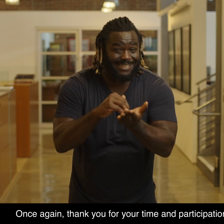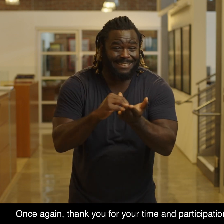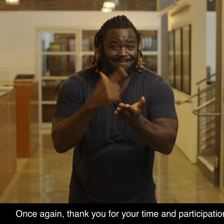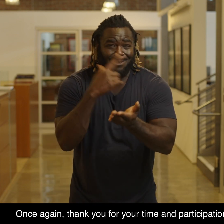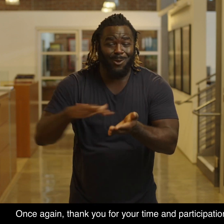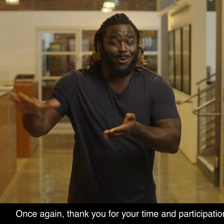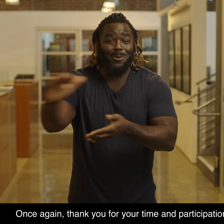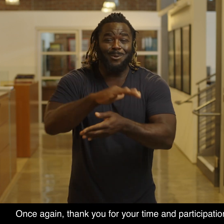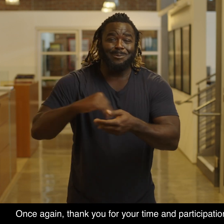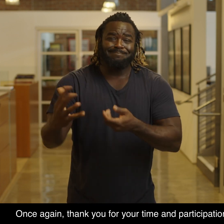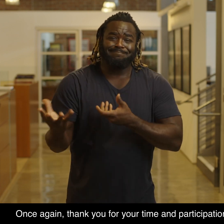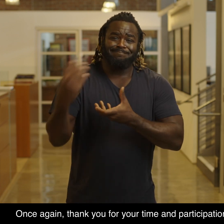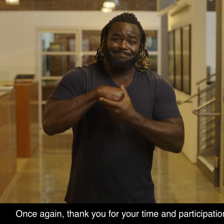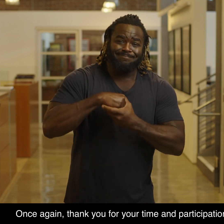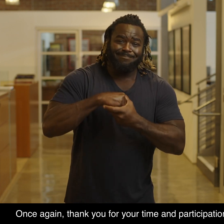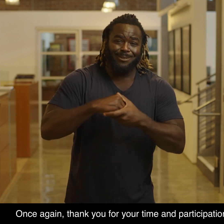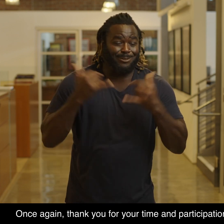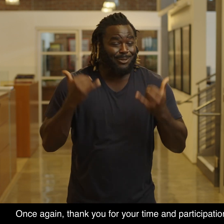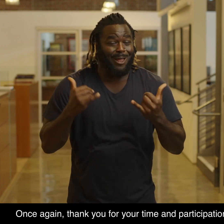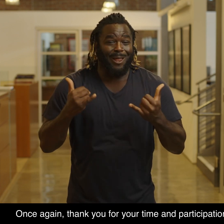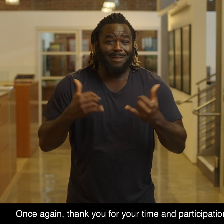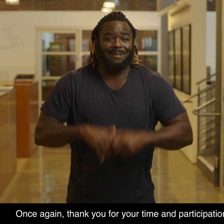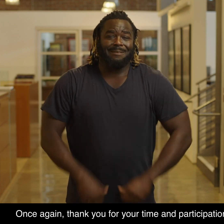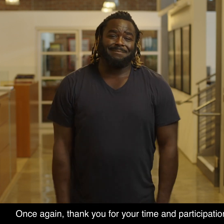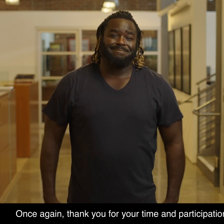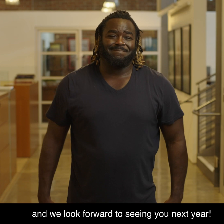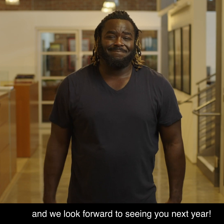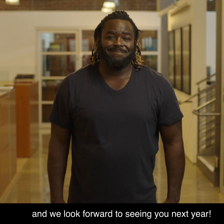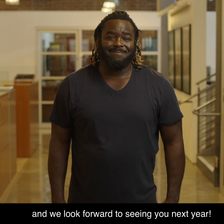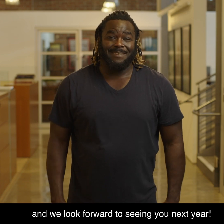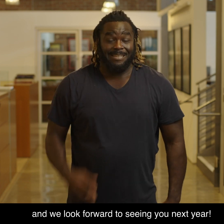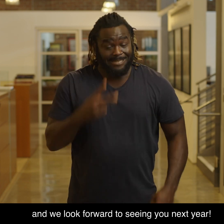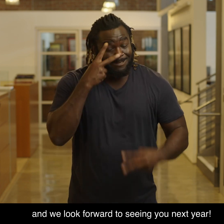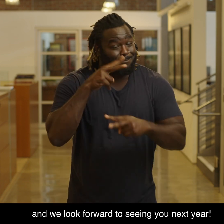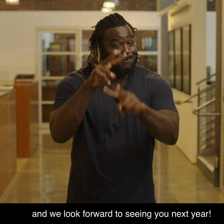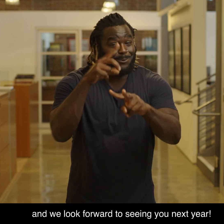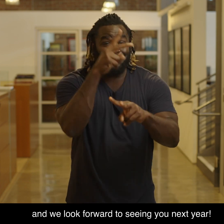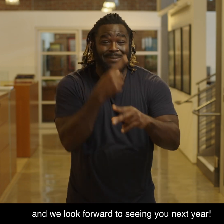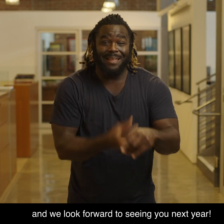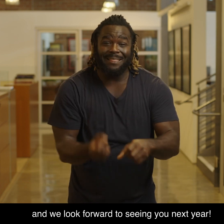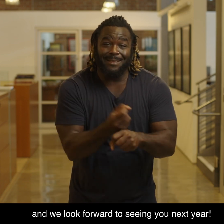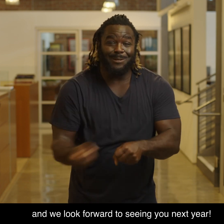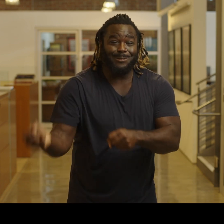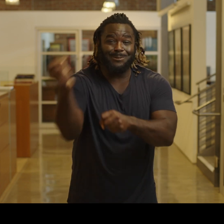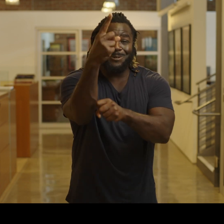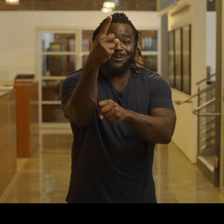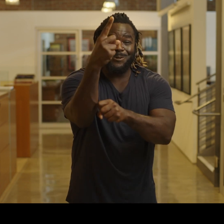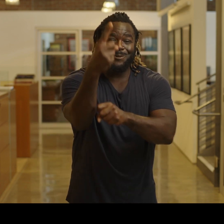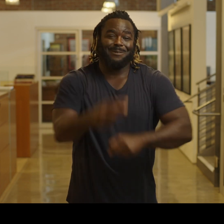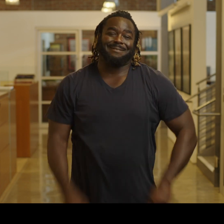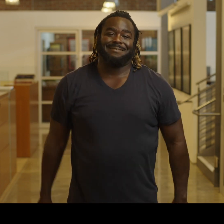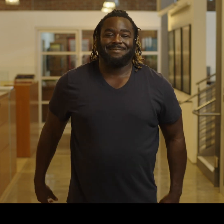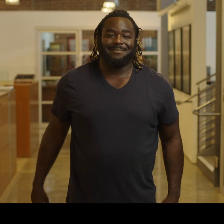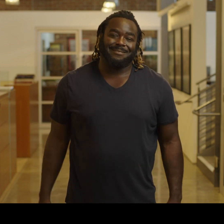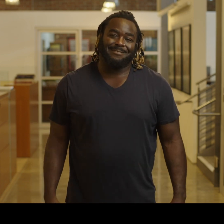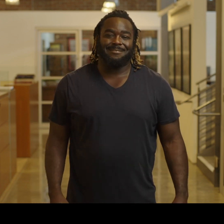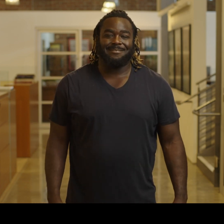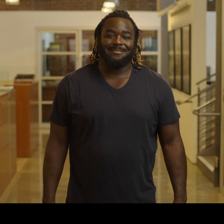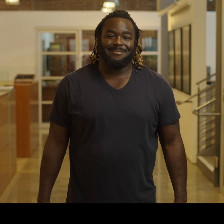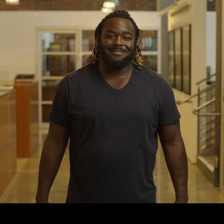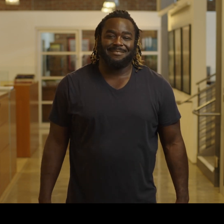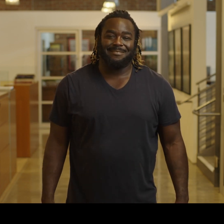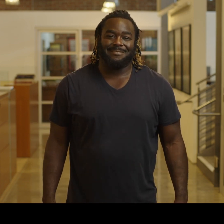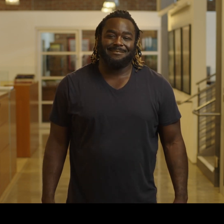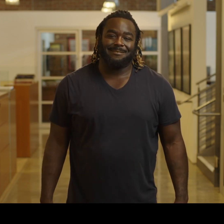Once again, thank you for your time and participation, and we look forward to seeing you next year.